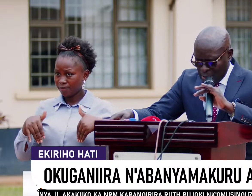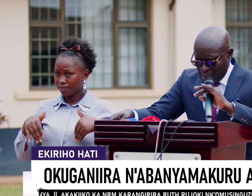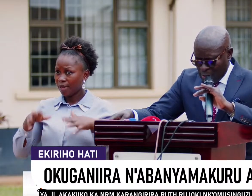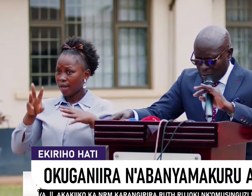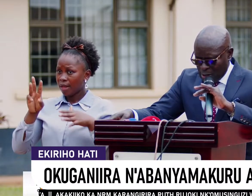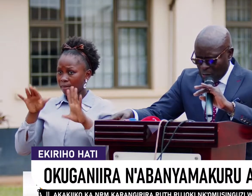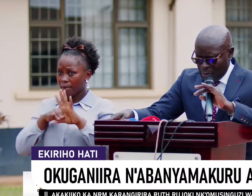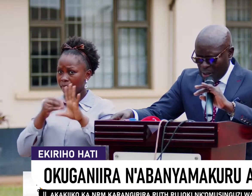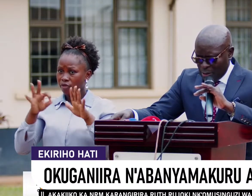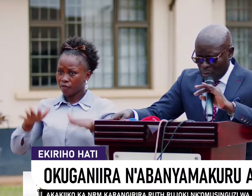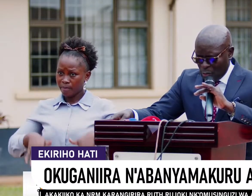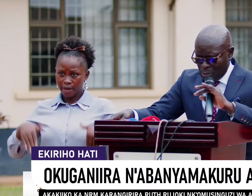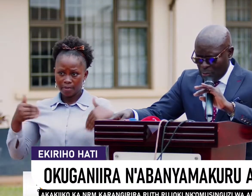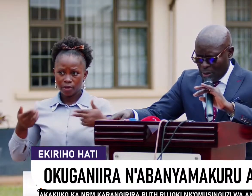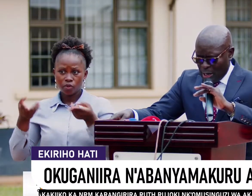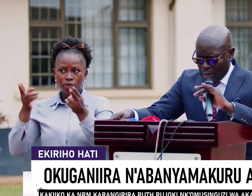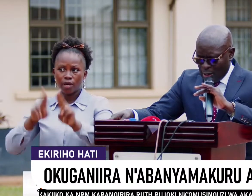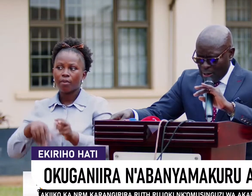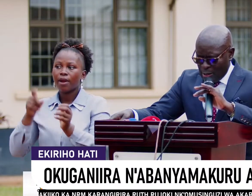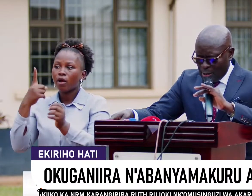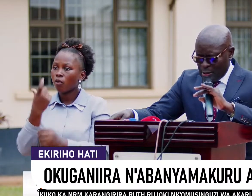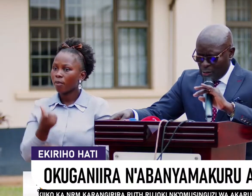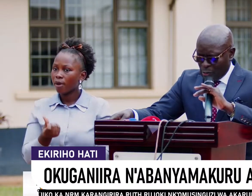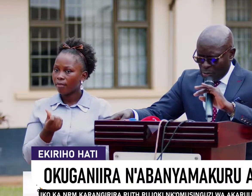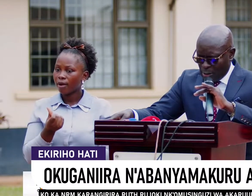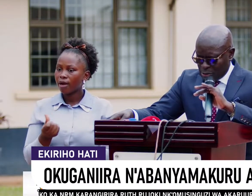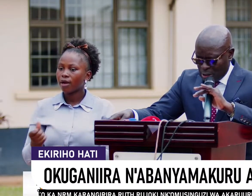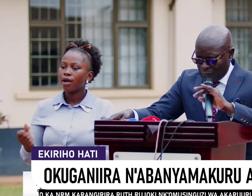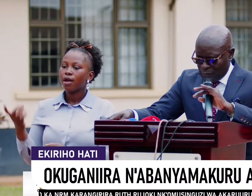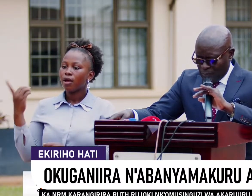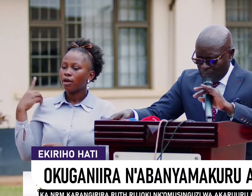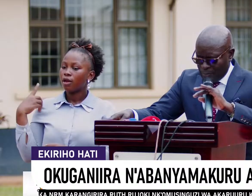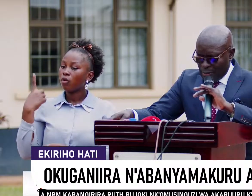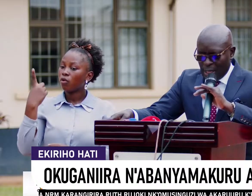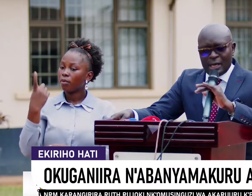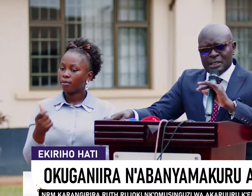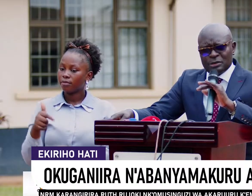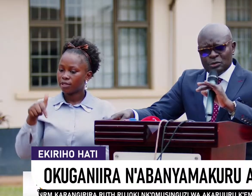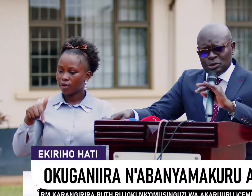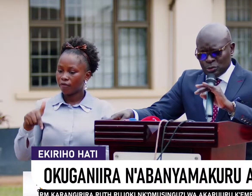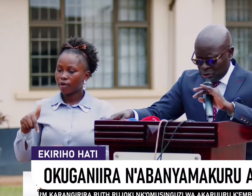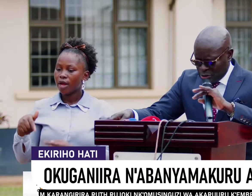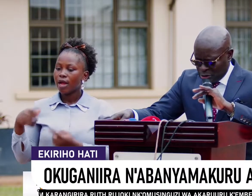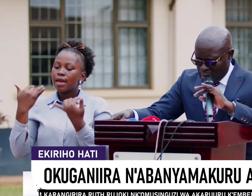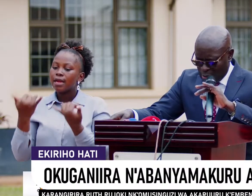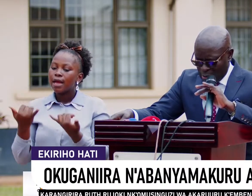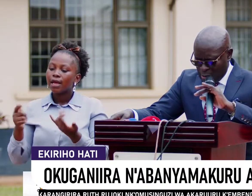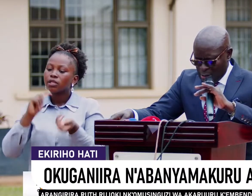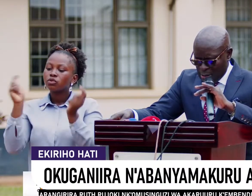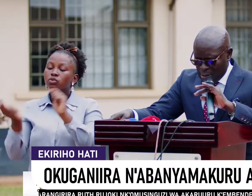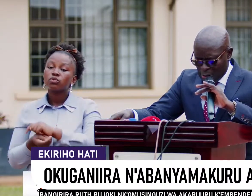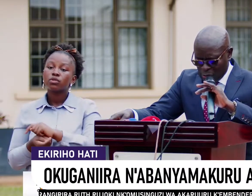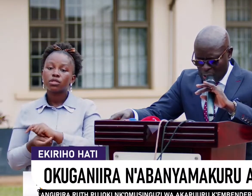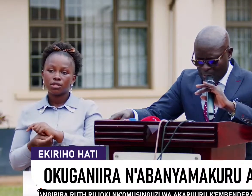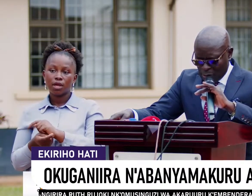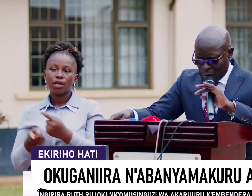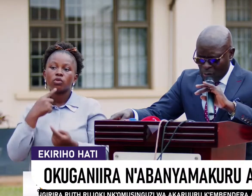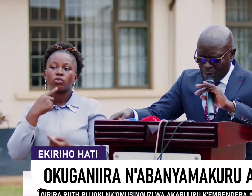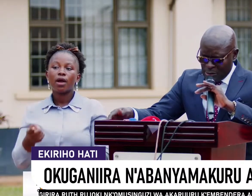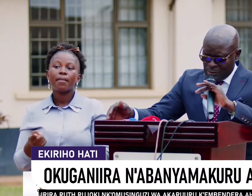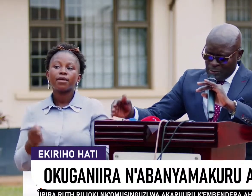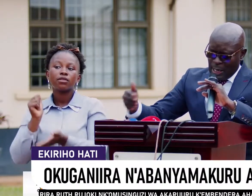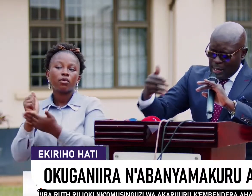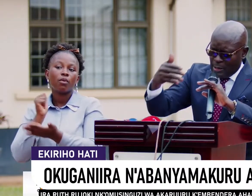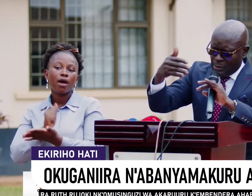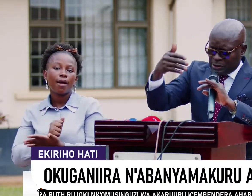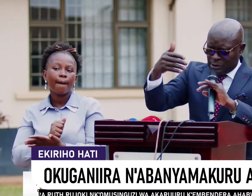parliament kugenda kubeerayo ennaku 16 n'ennaku 17 n'akateeki tukikyusiza ne tugamba olw'okuba